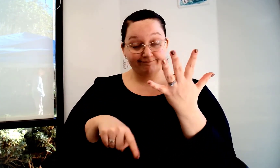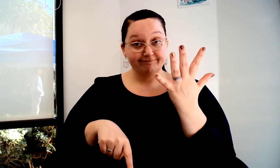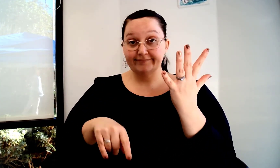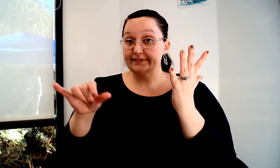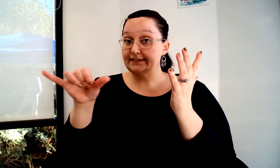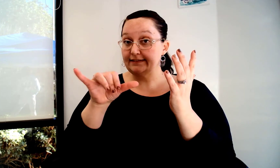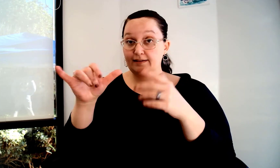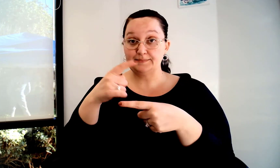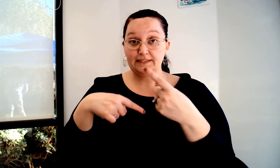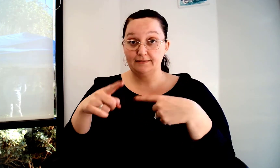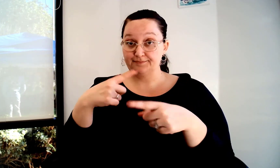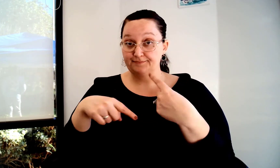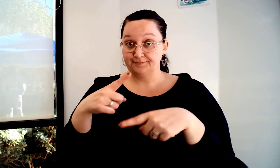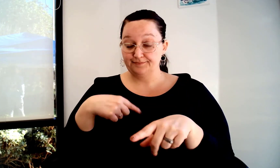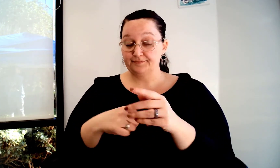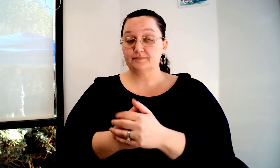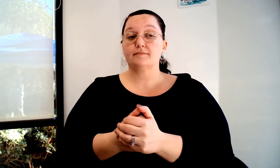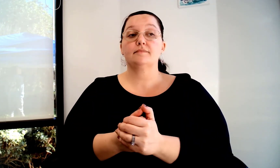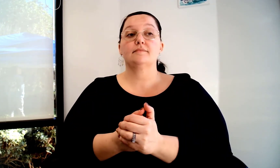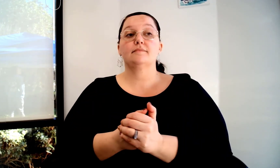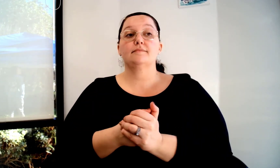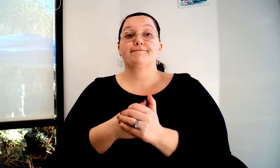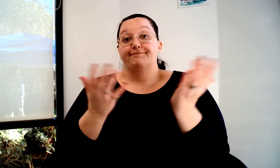flight. All of these are the exact same sign.